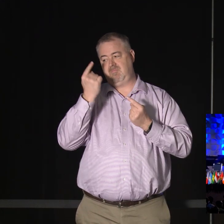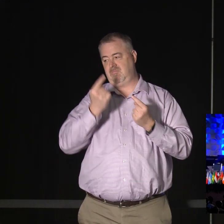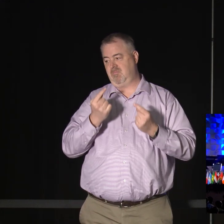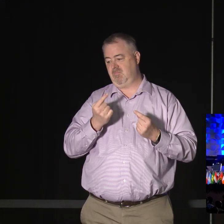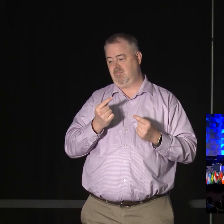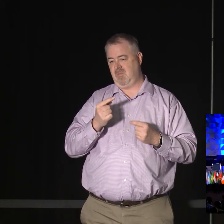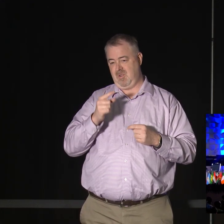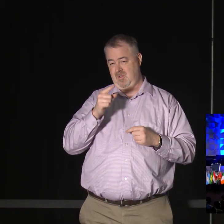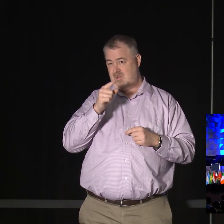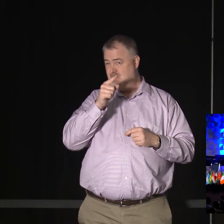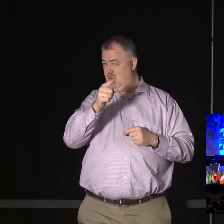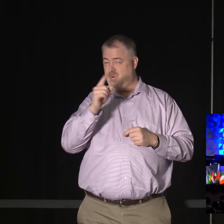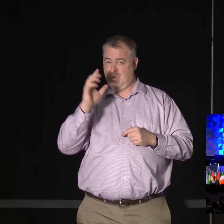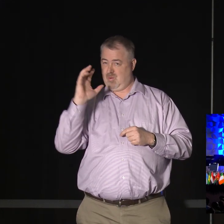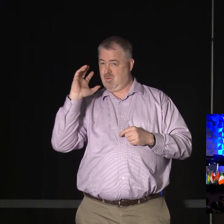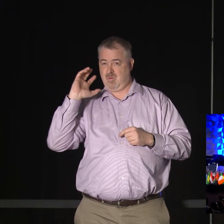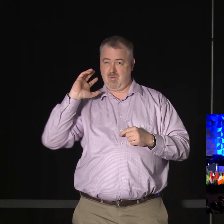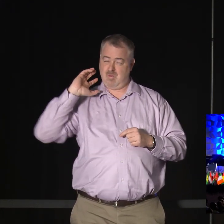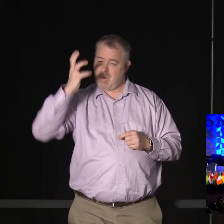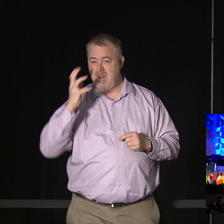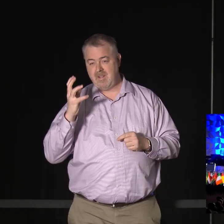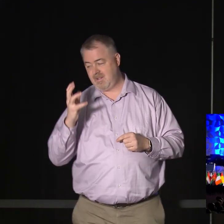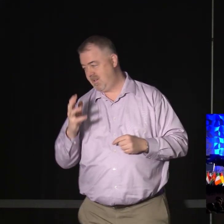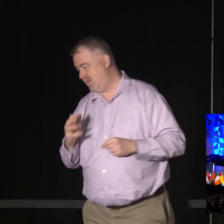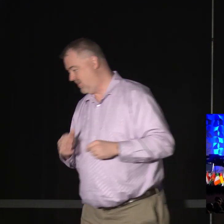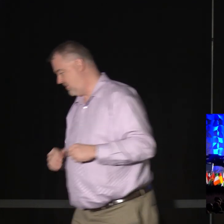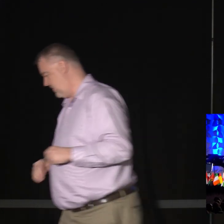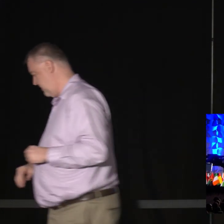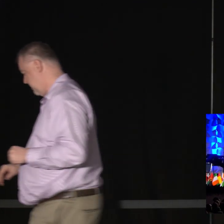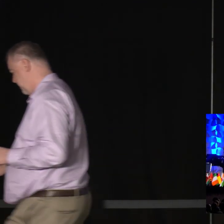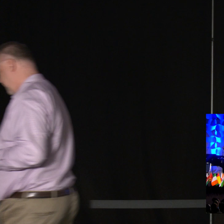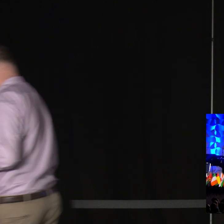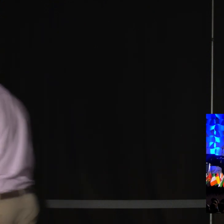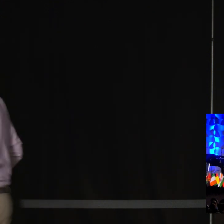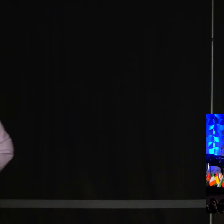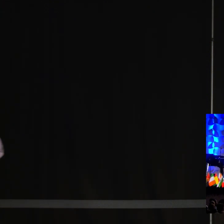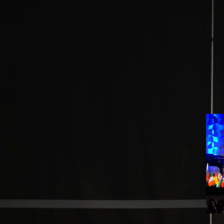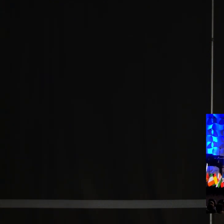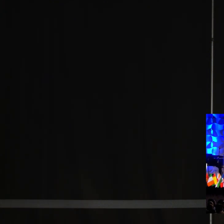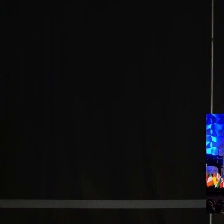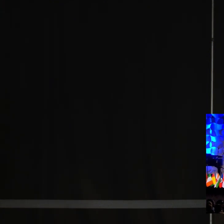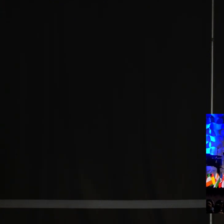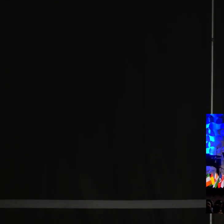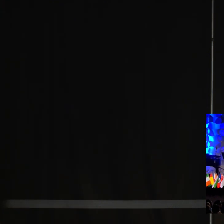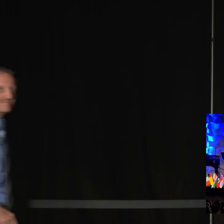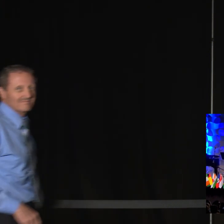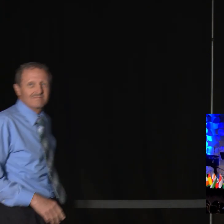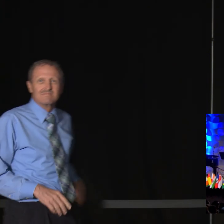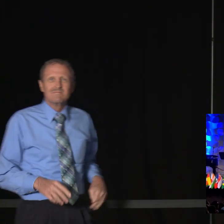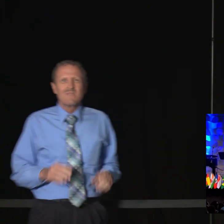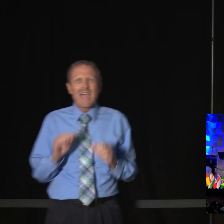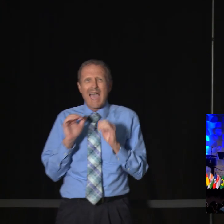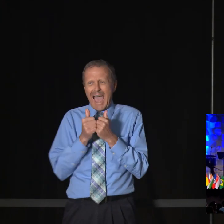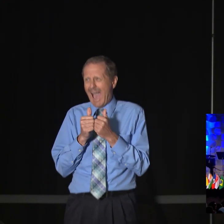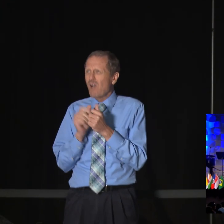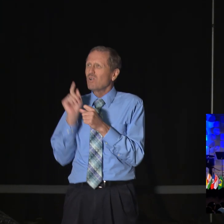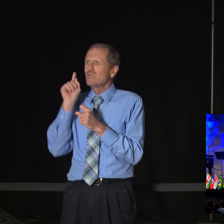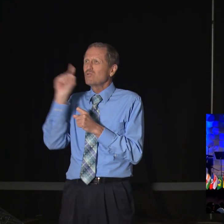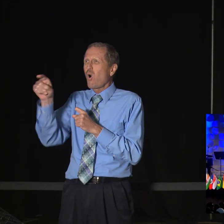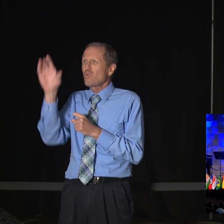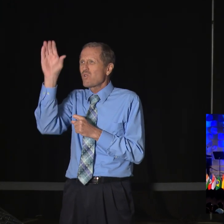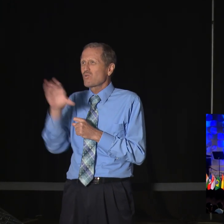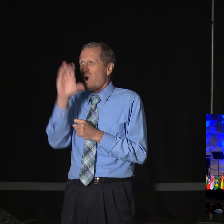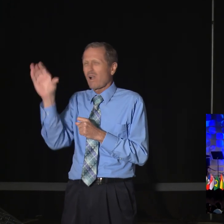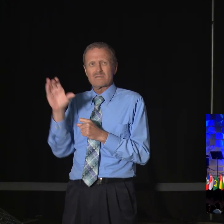You must be out of your mind. How on earth can going to the cross establish